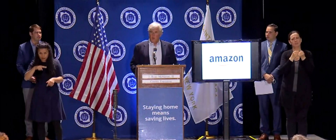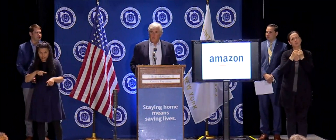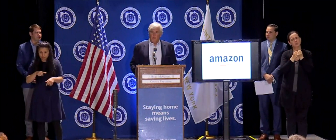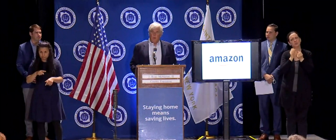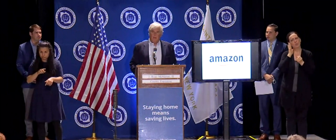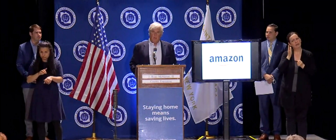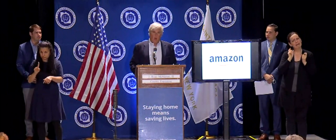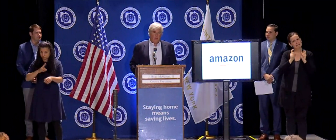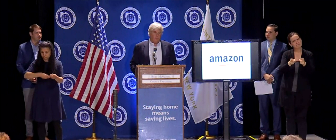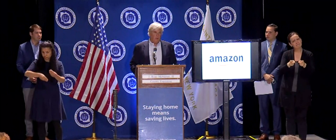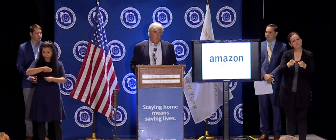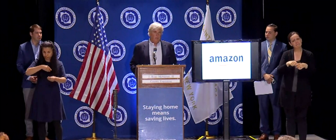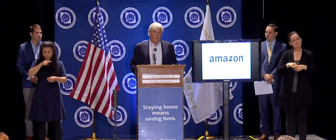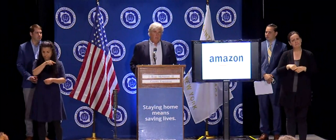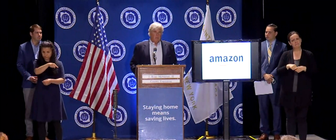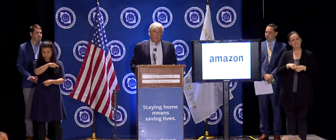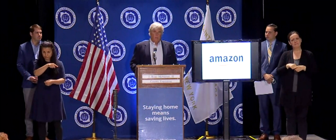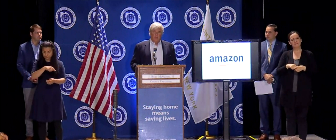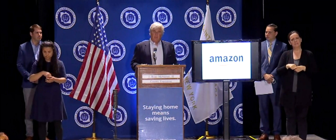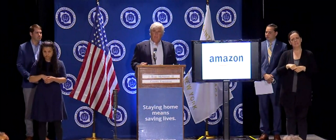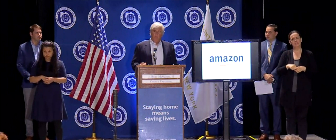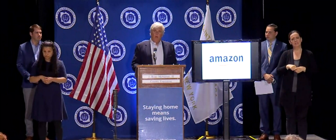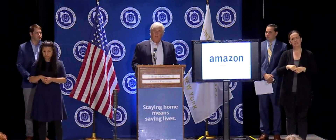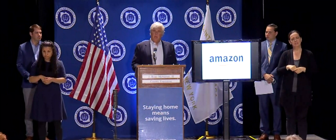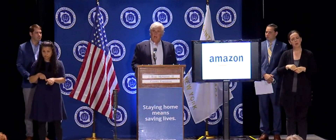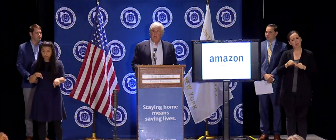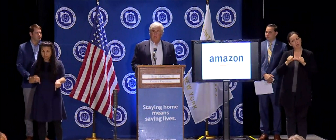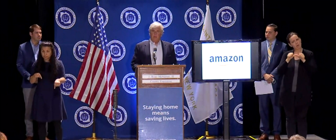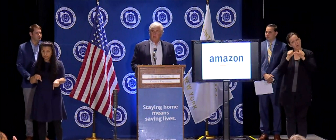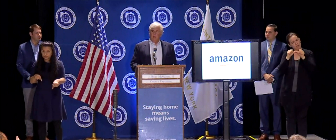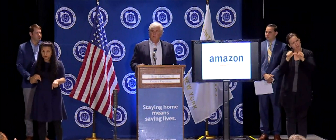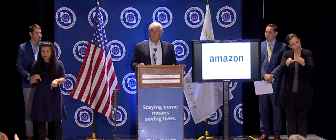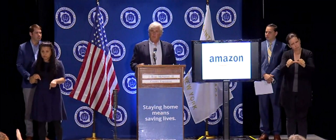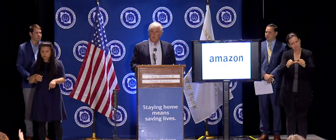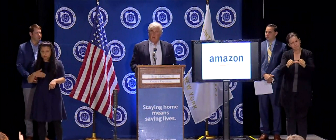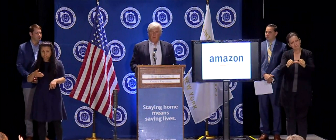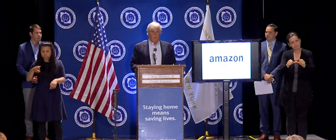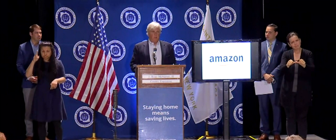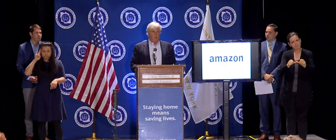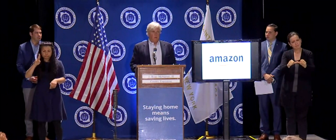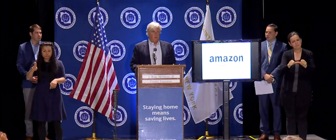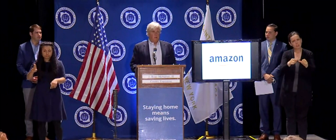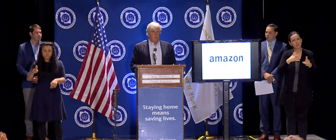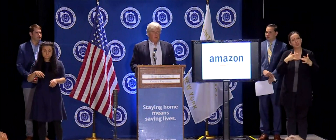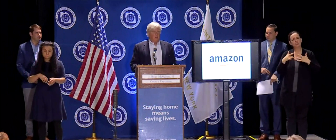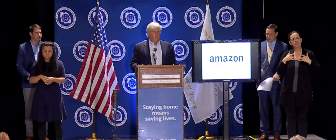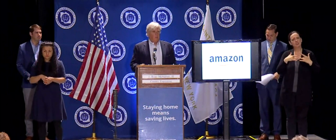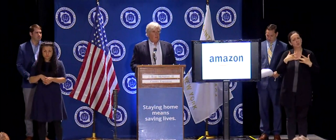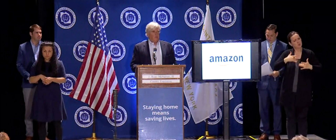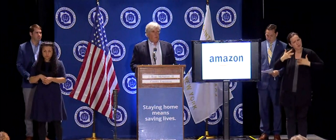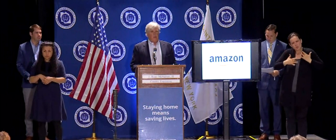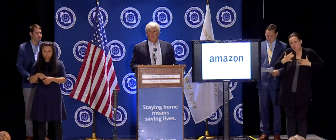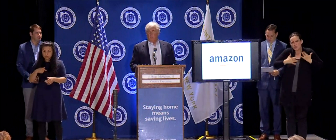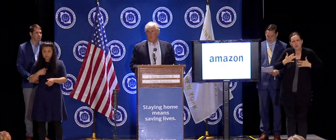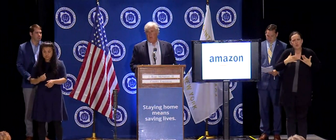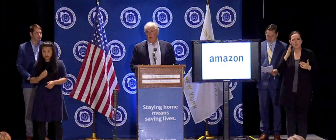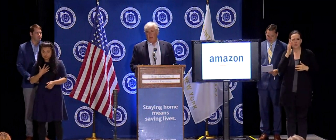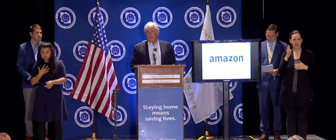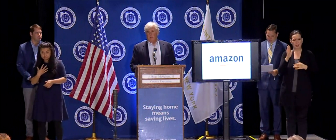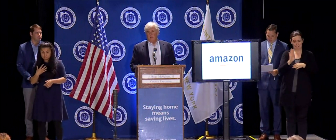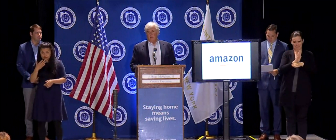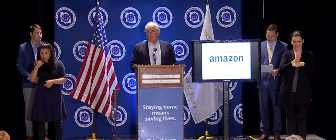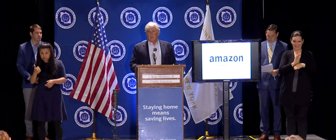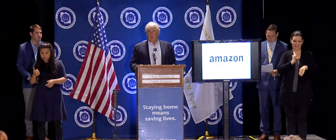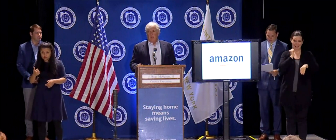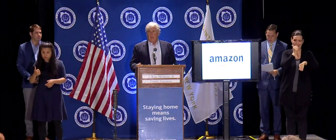in the short term, but in the long term. Because I'm more excited, I think, about the spin-off business that this project will